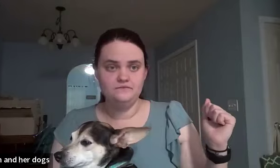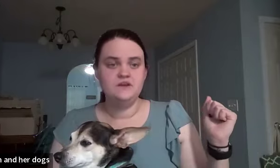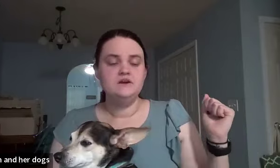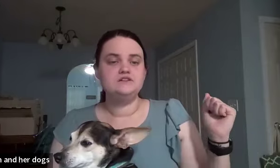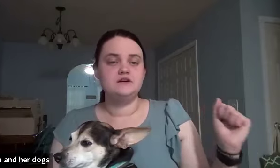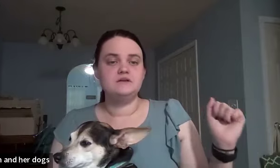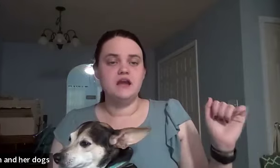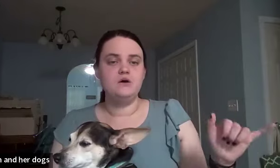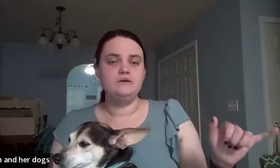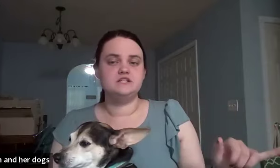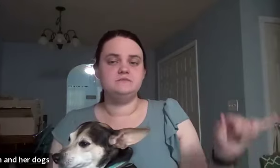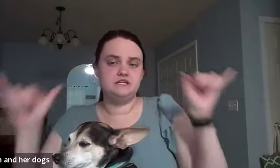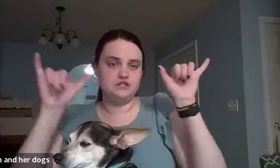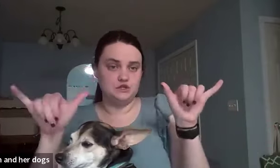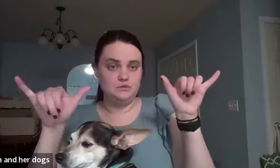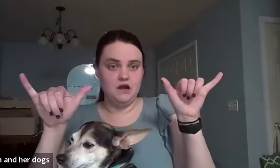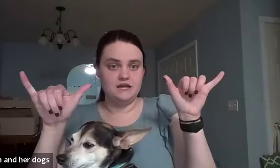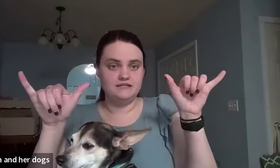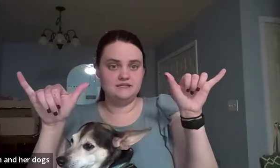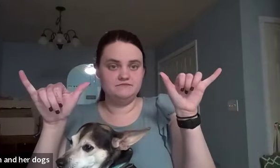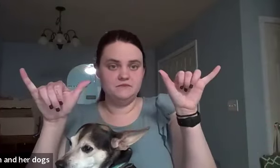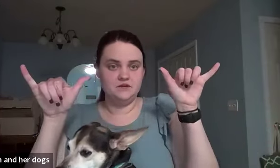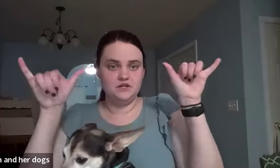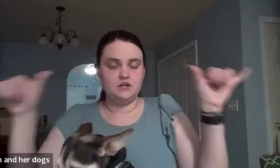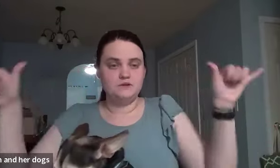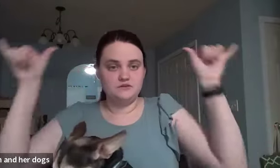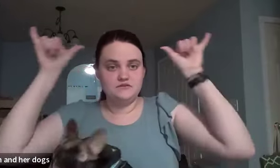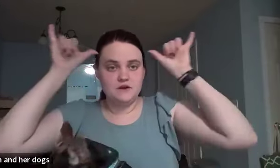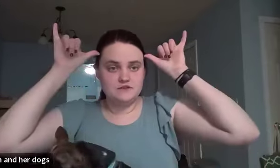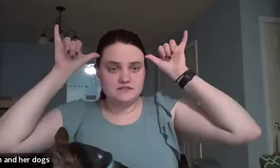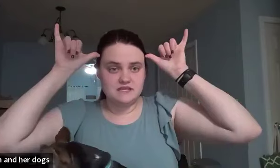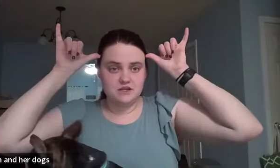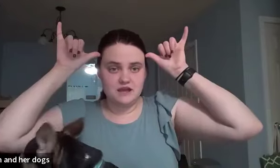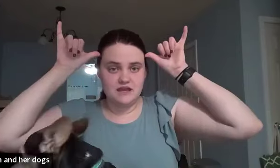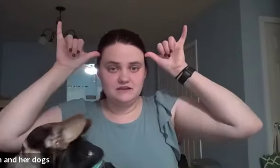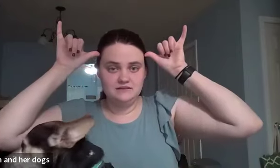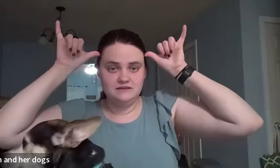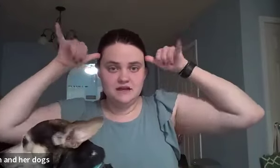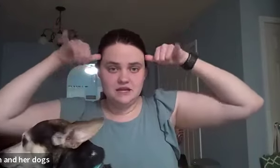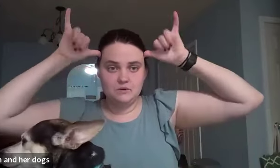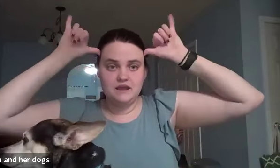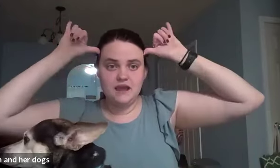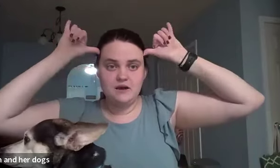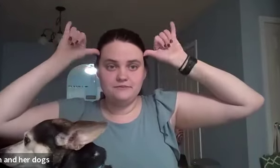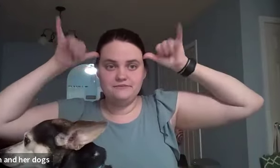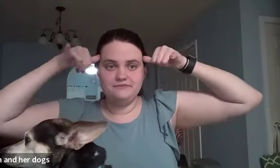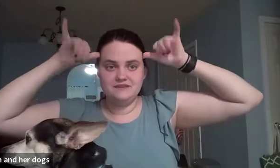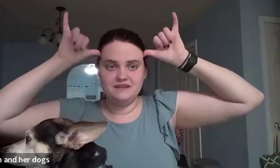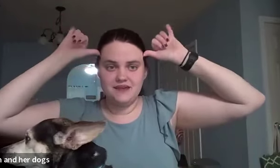cow. So cow is going to be 2 Y's. You're going to put your thumbs on the side of your head and go cow,